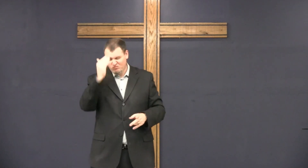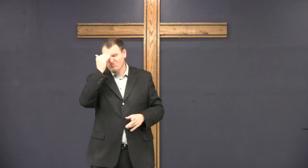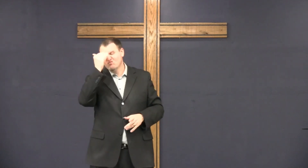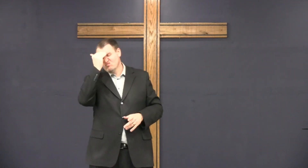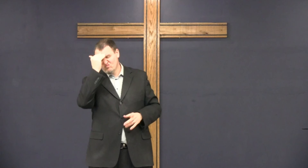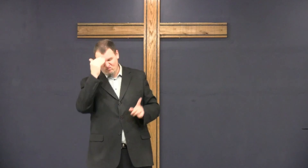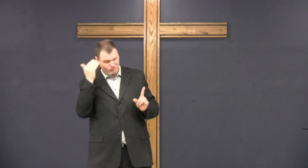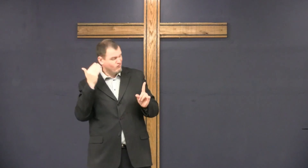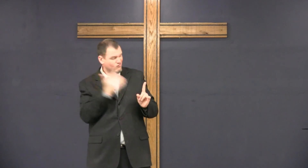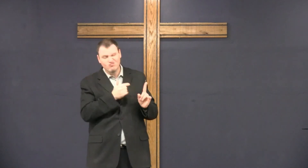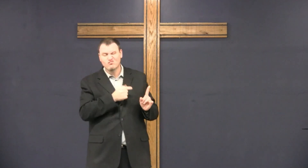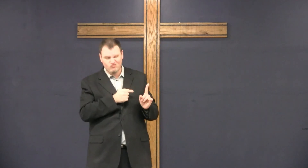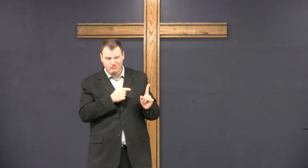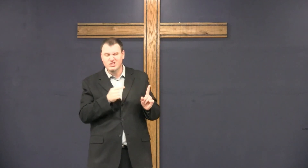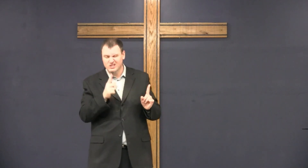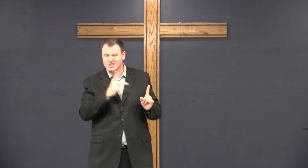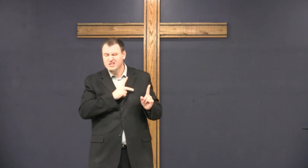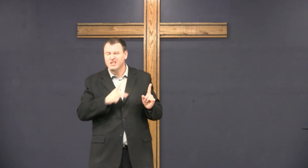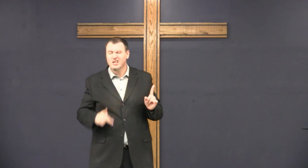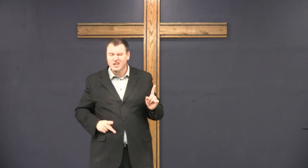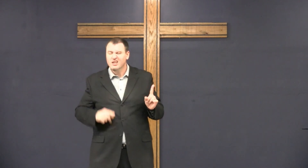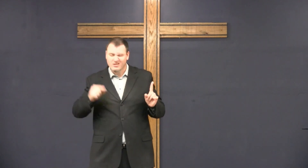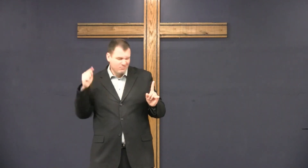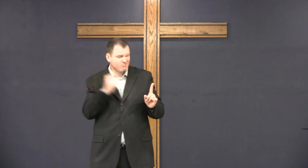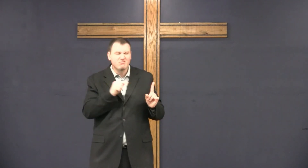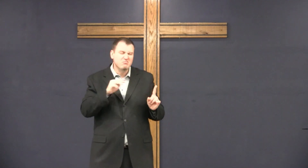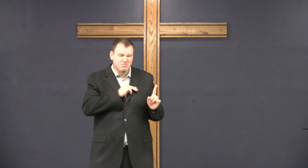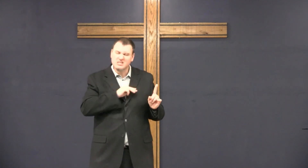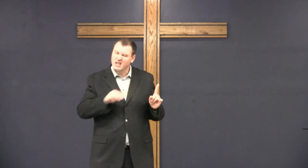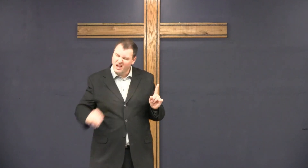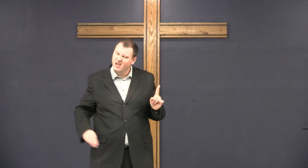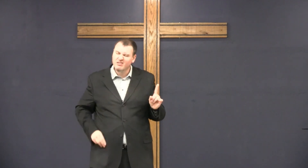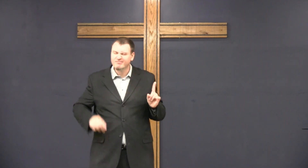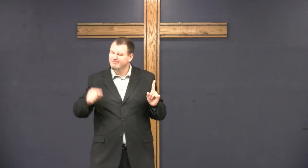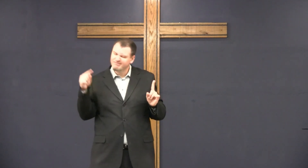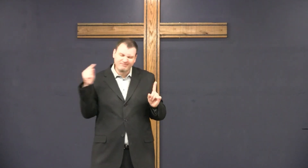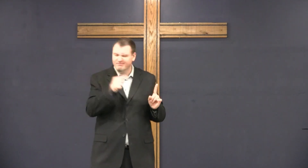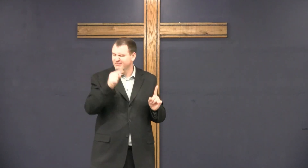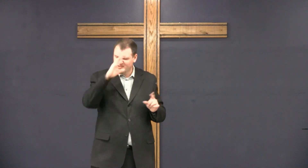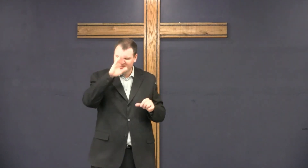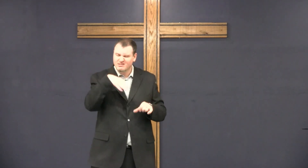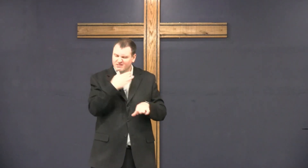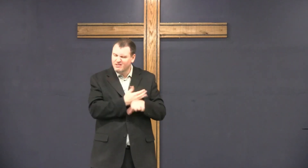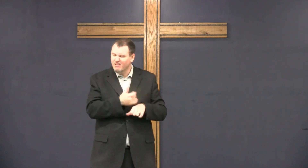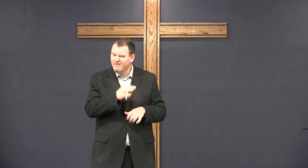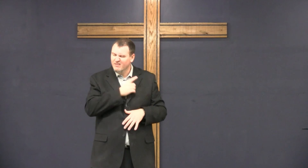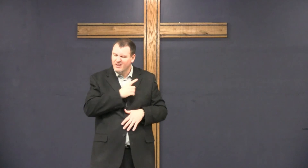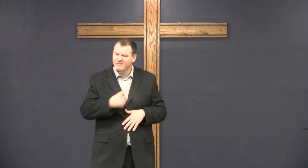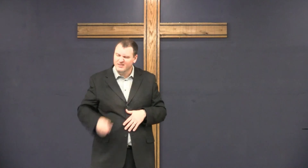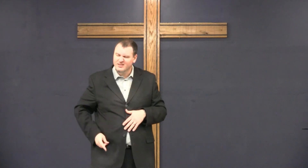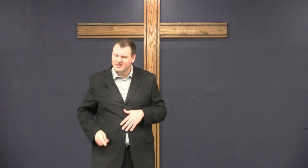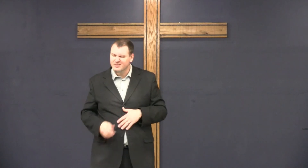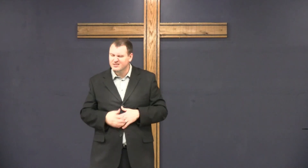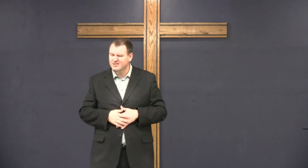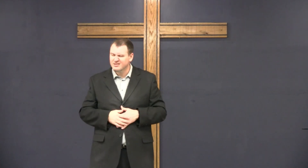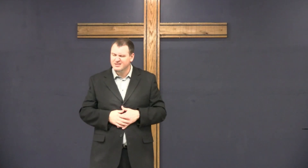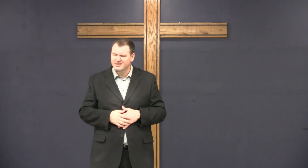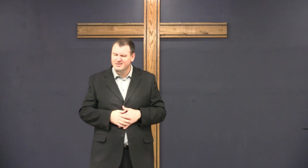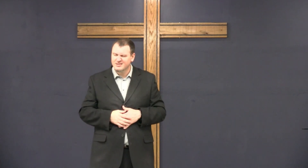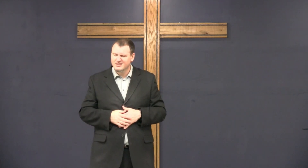As he rode into town as king, and people looked at him and knew that he was the king, the Messiah,